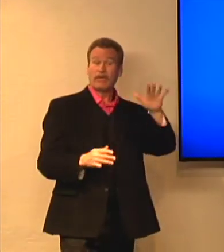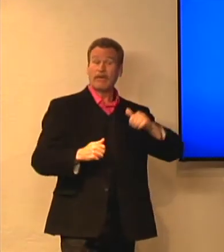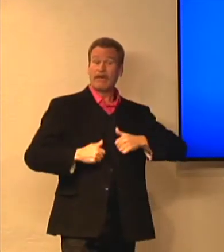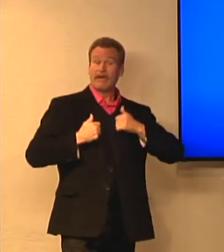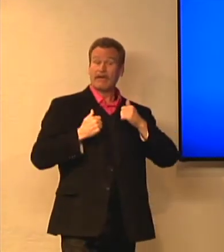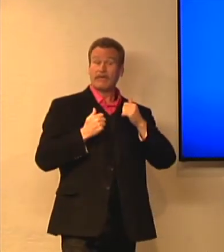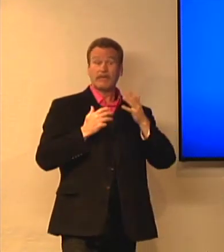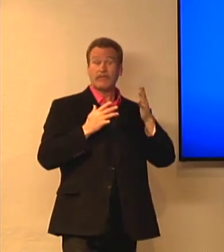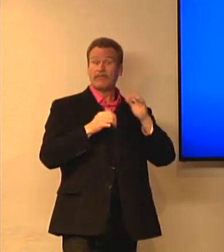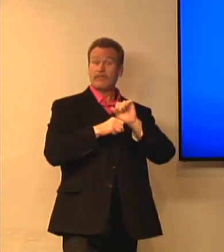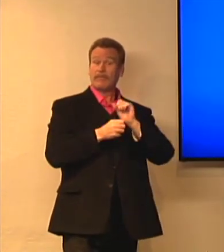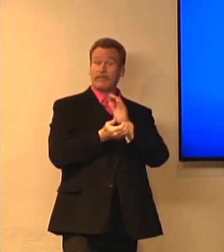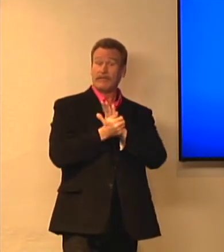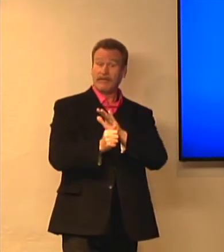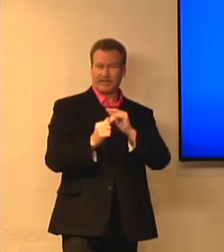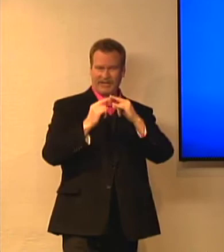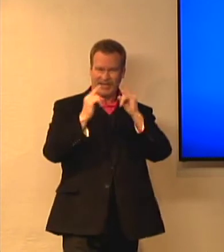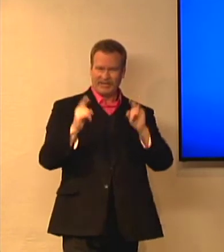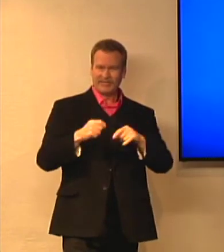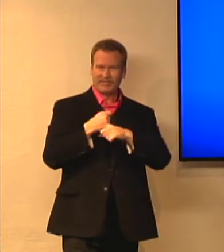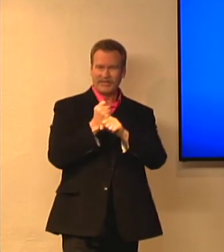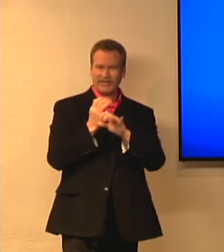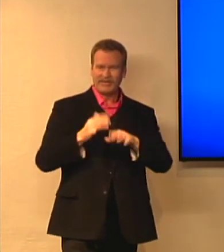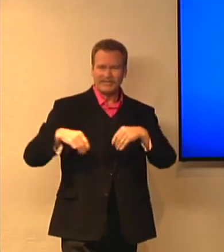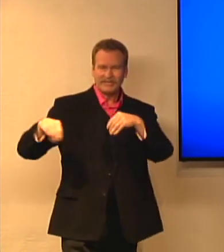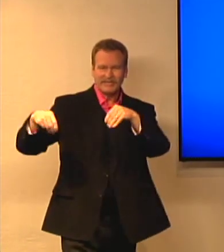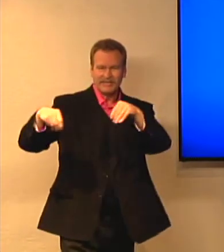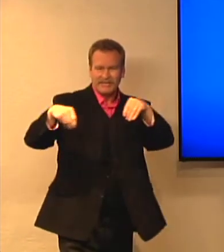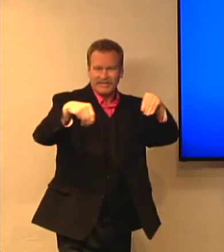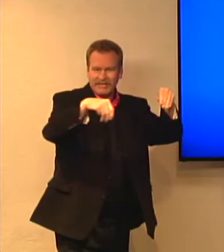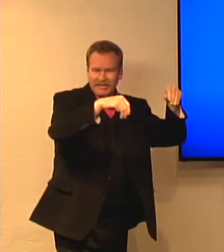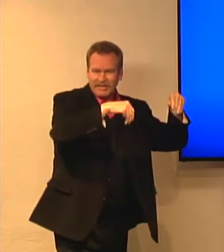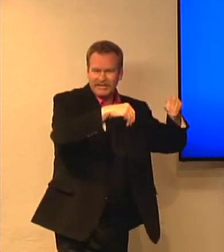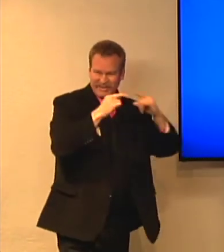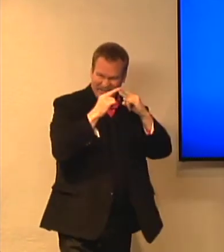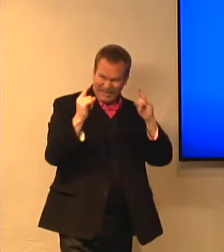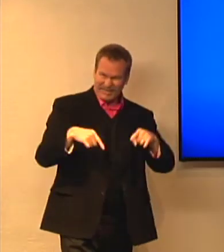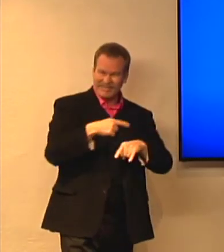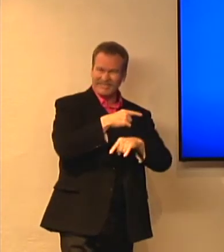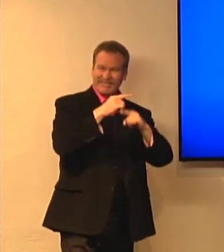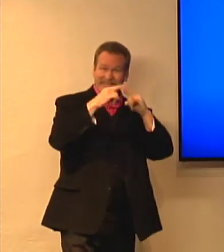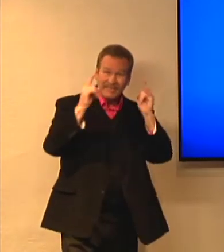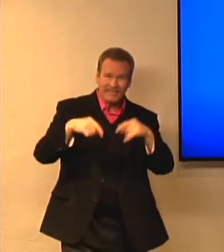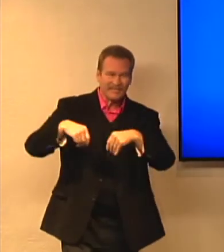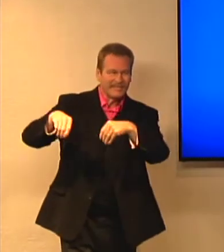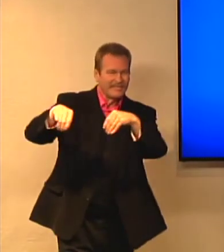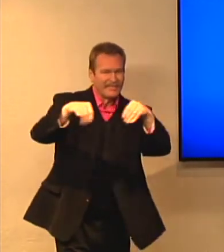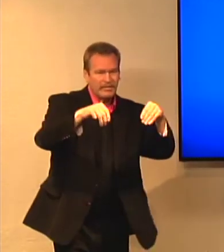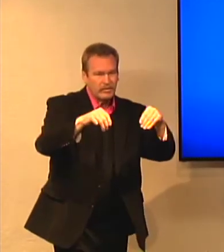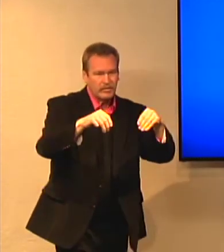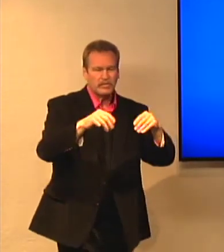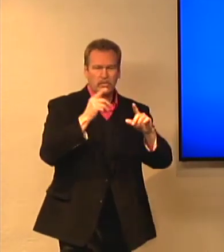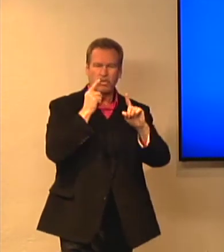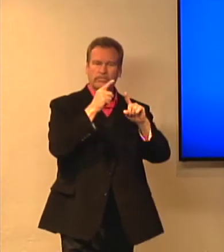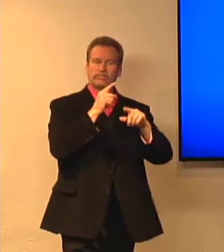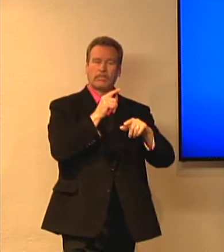bread. And Paul says, Paul was a tent maker. He sewed tents and he sold them to people.